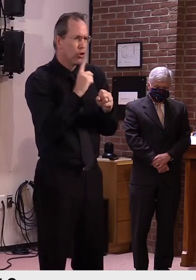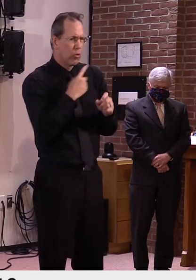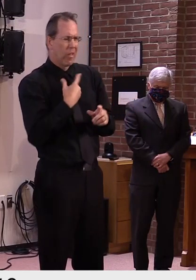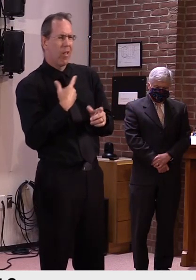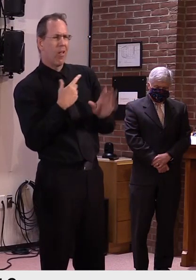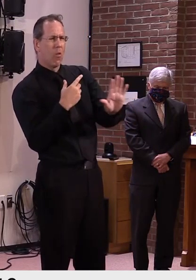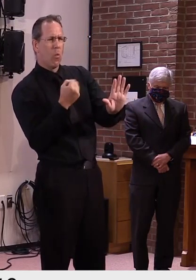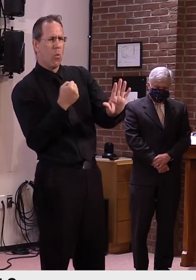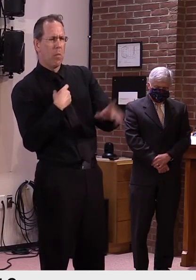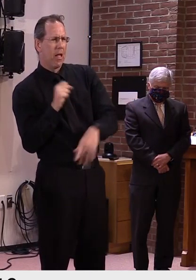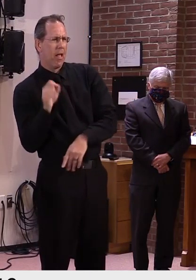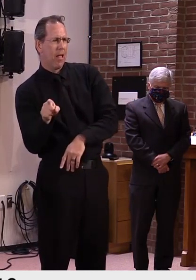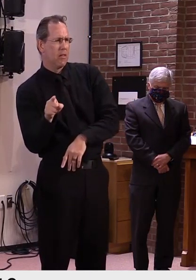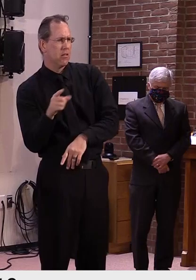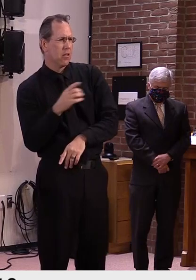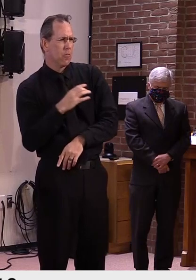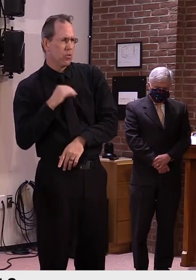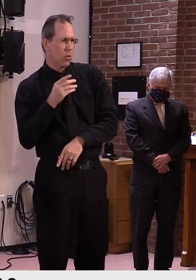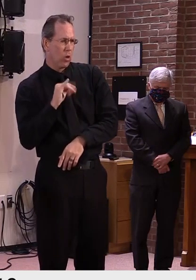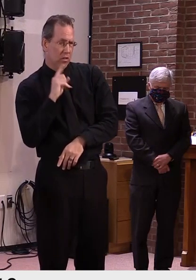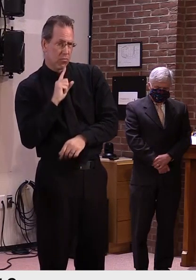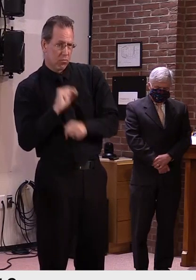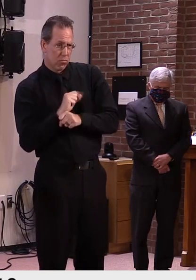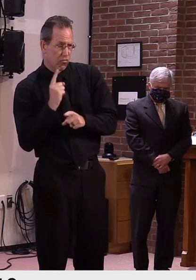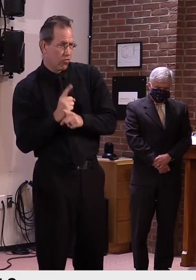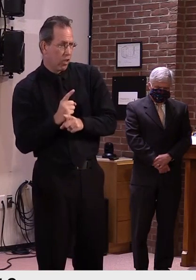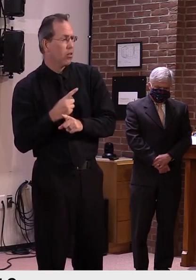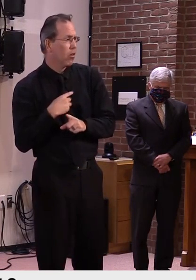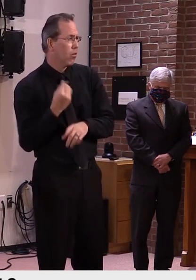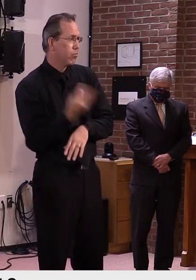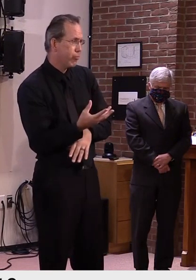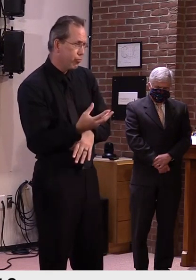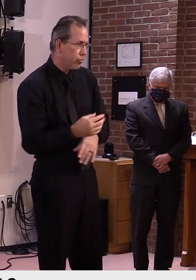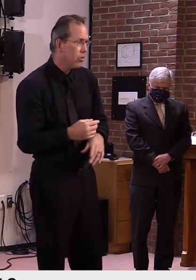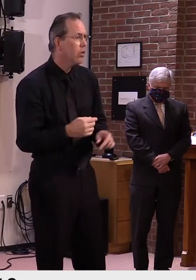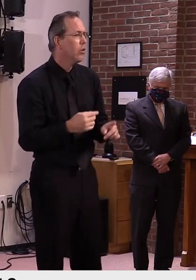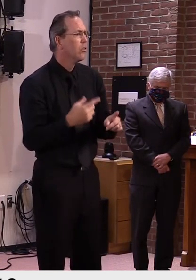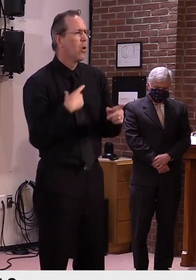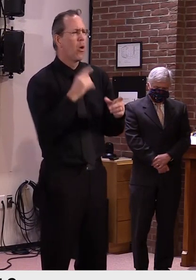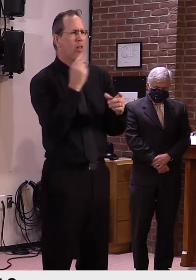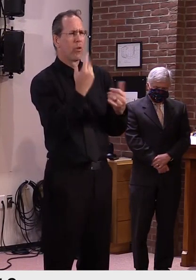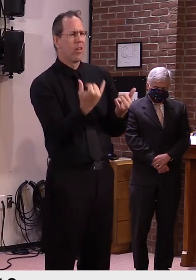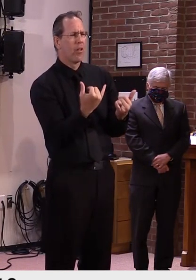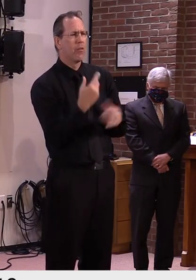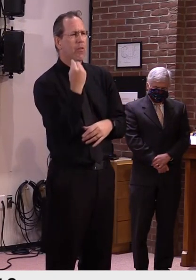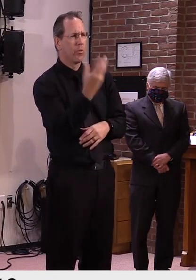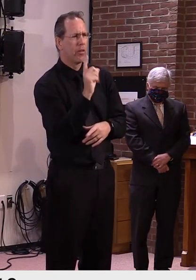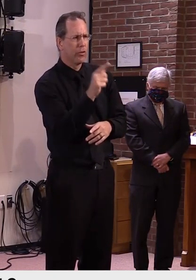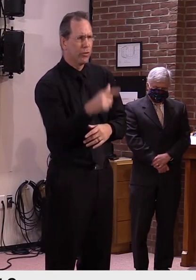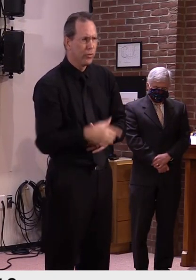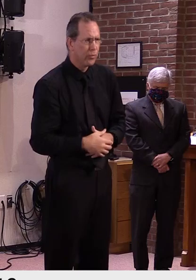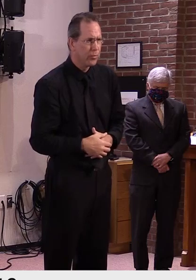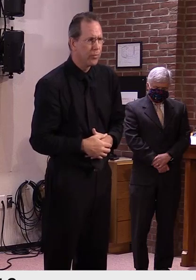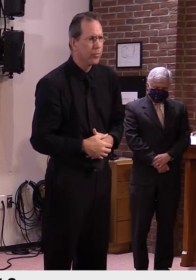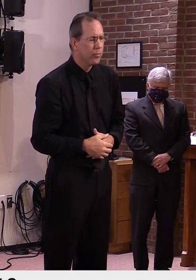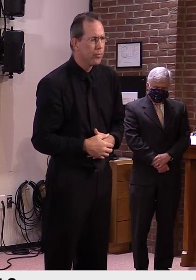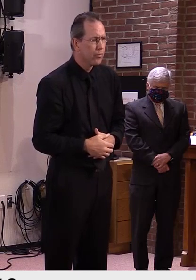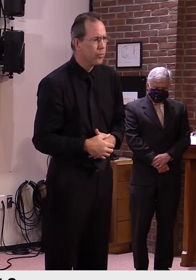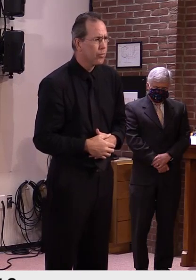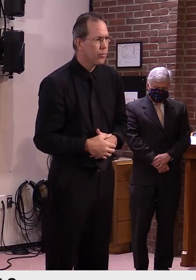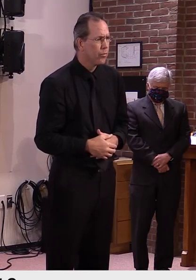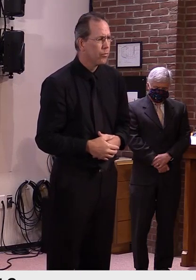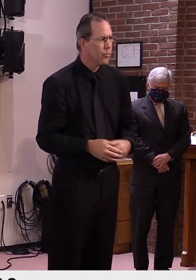Thank you. Last week, Seattle350.org leaders taught Vermonters mass protest techniques like coping with police